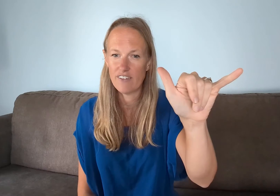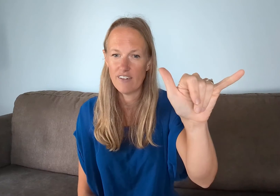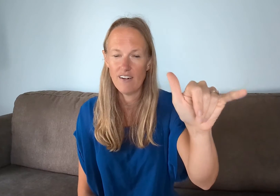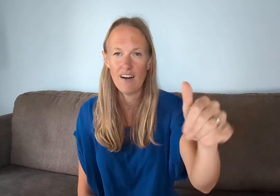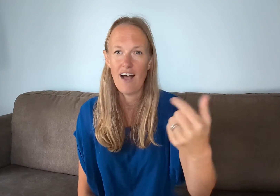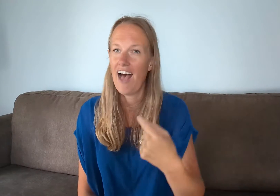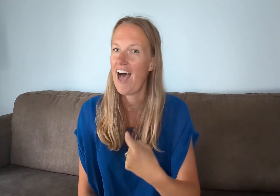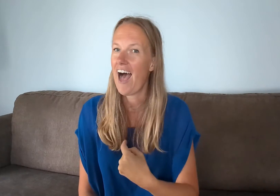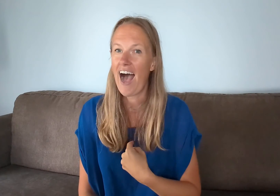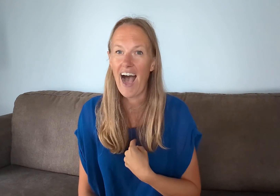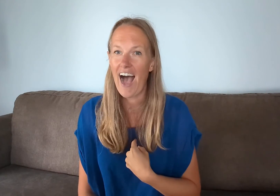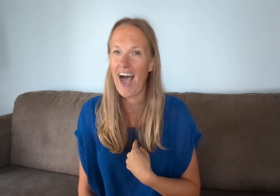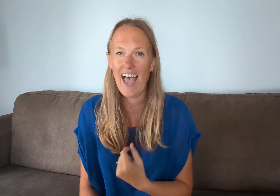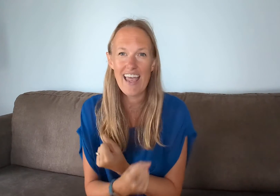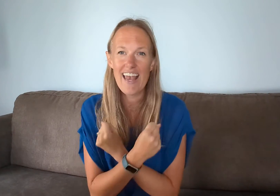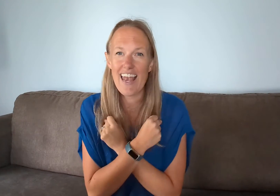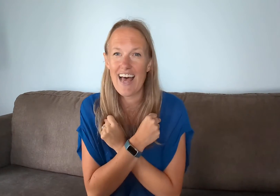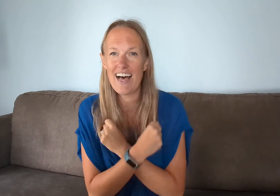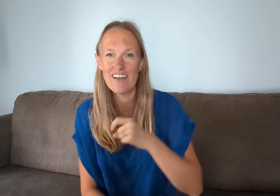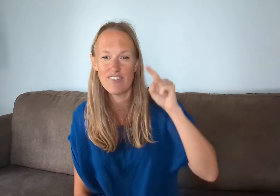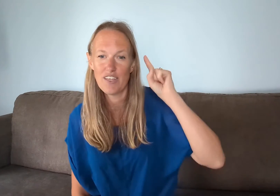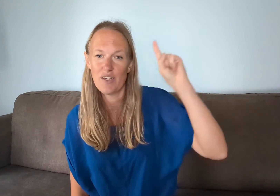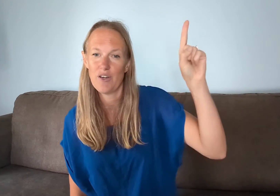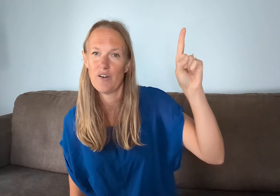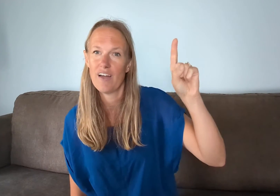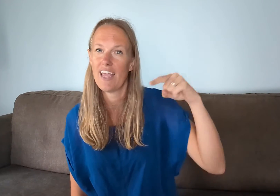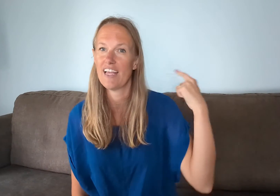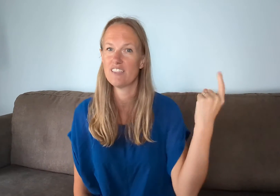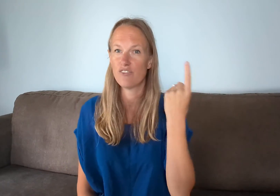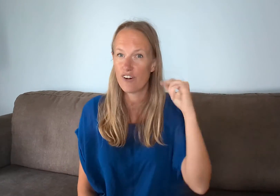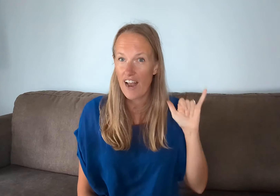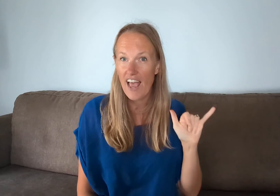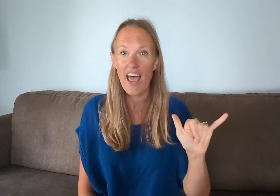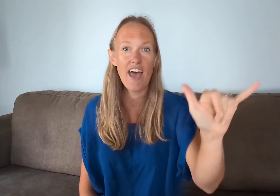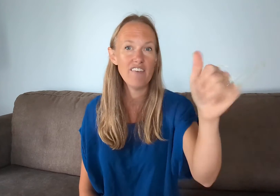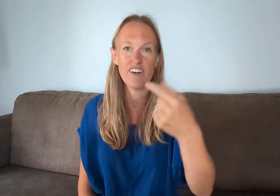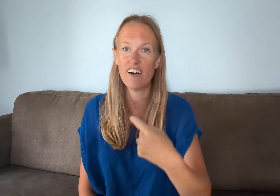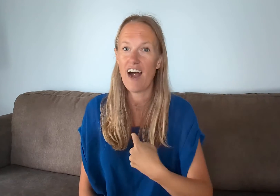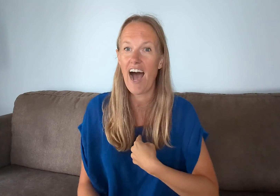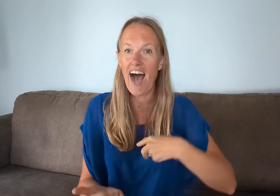Forever I love you, and forever